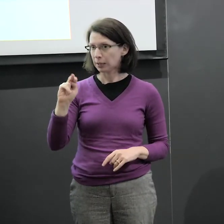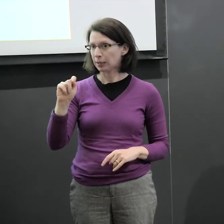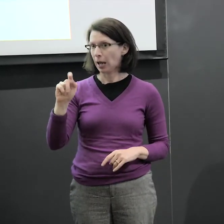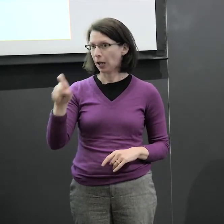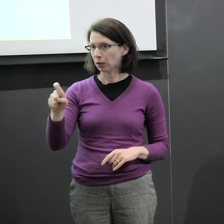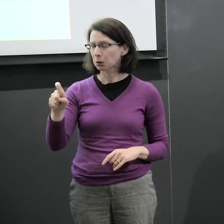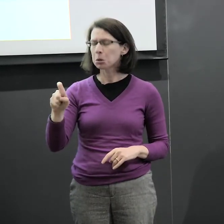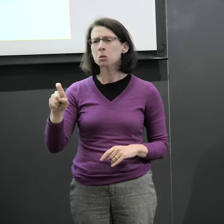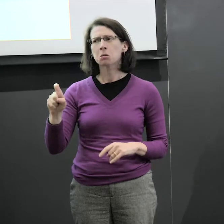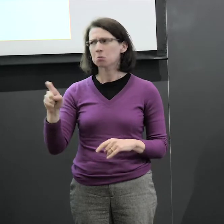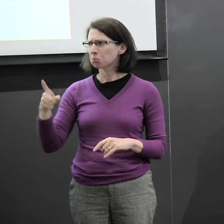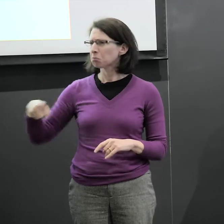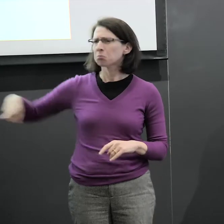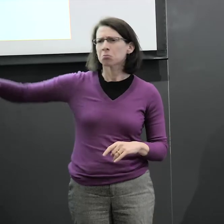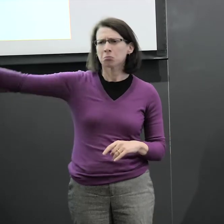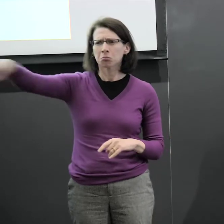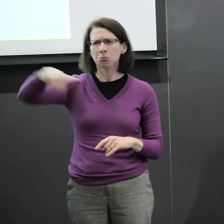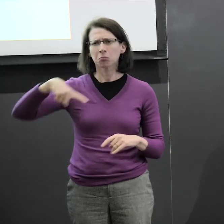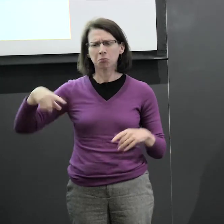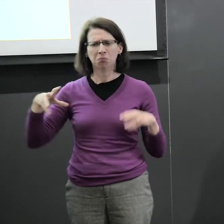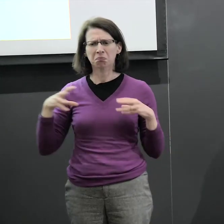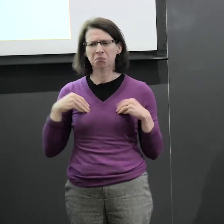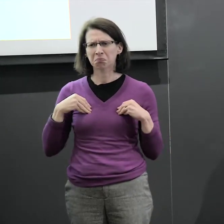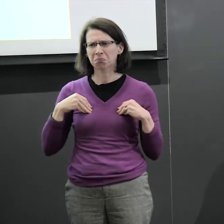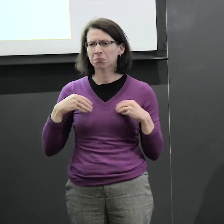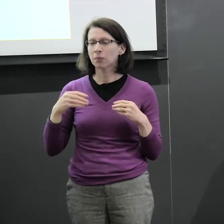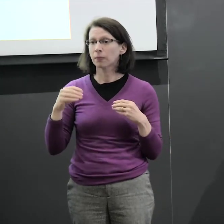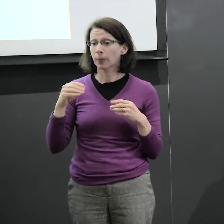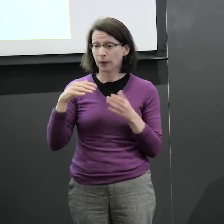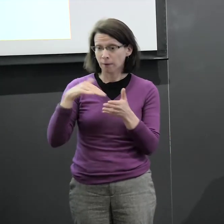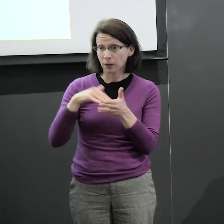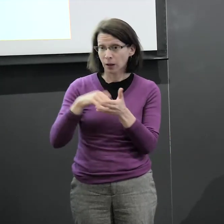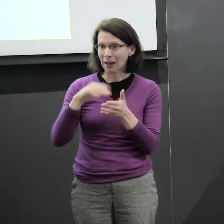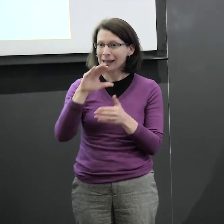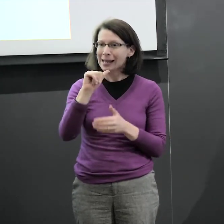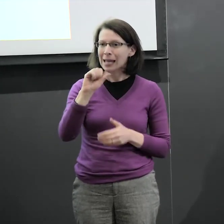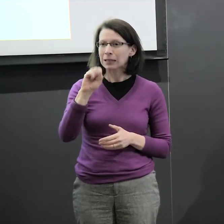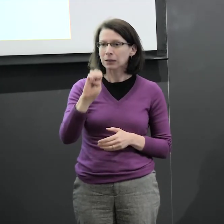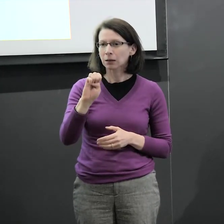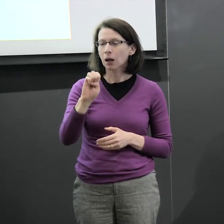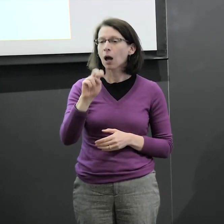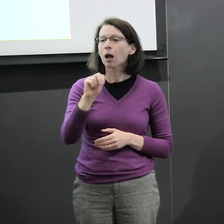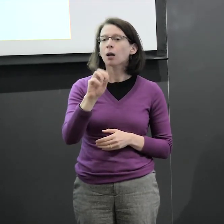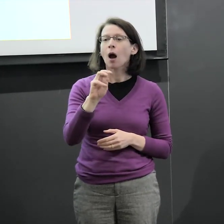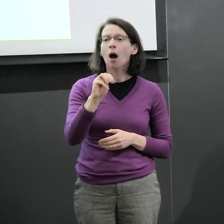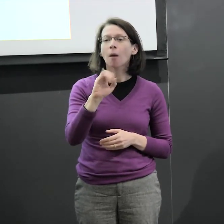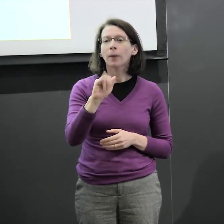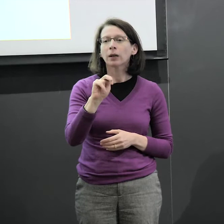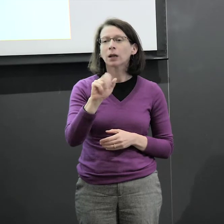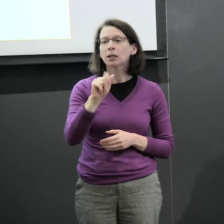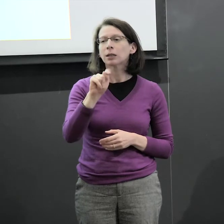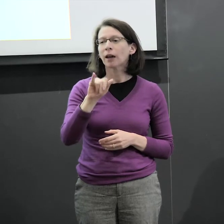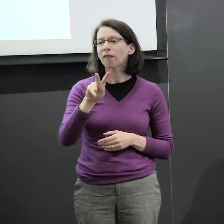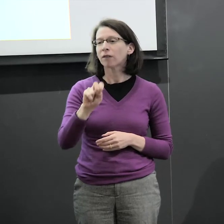uncontroversial that if you wish to study case, nominative, accusative, genitive, etc.,